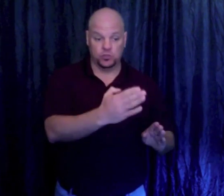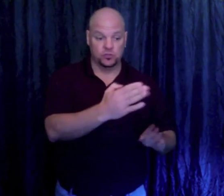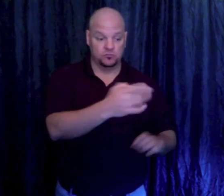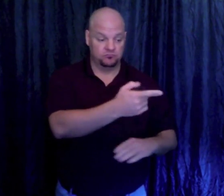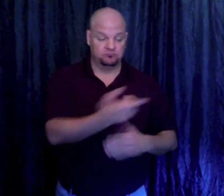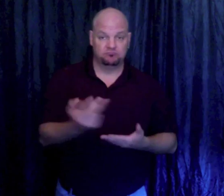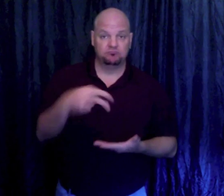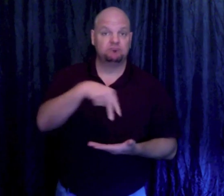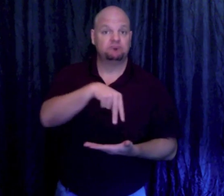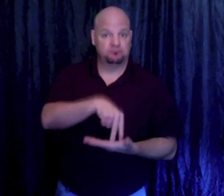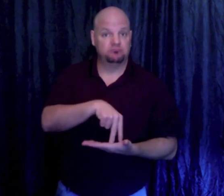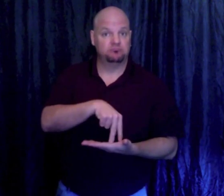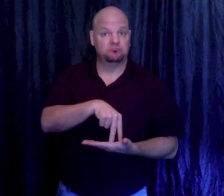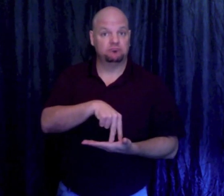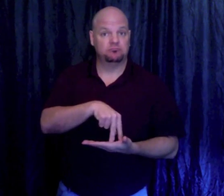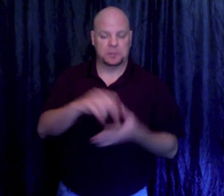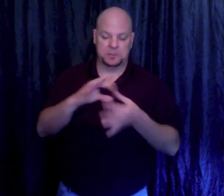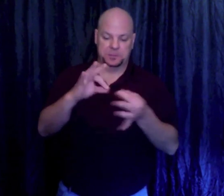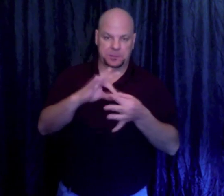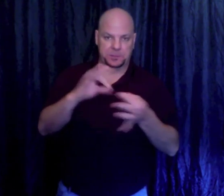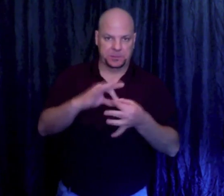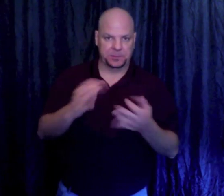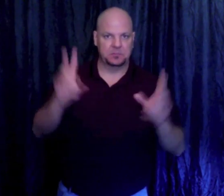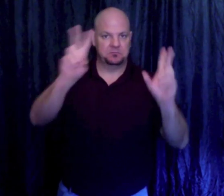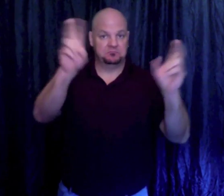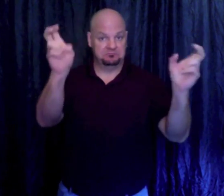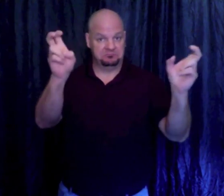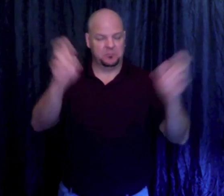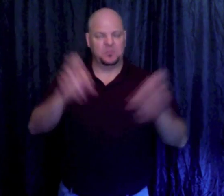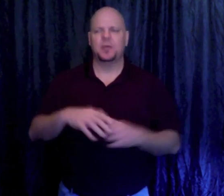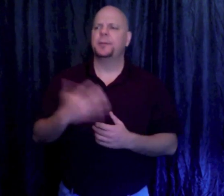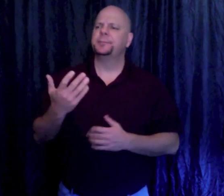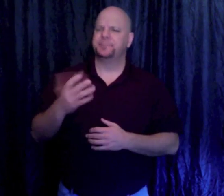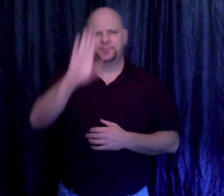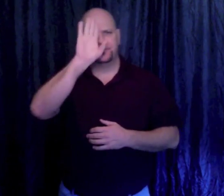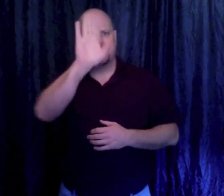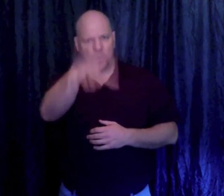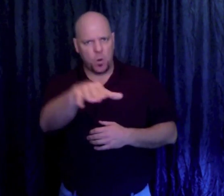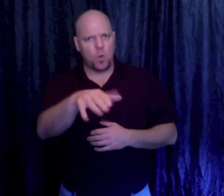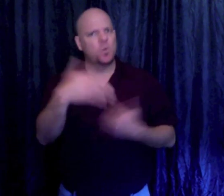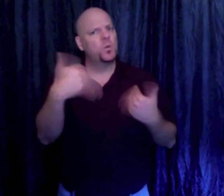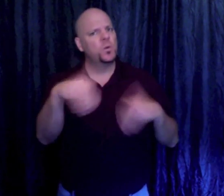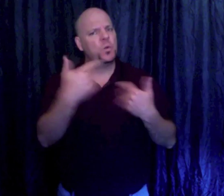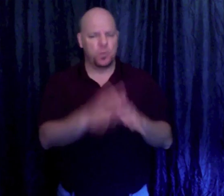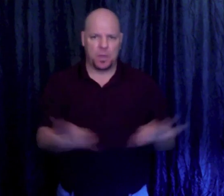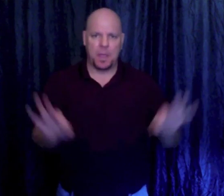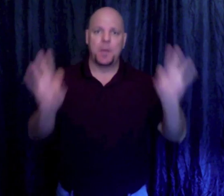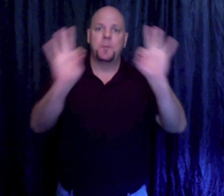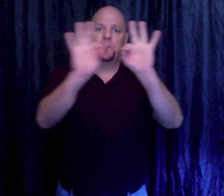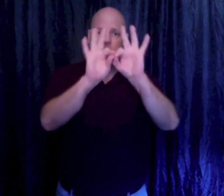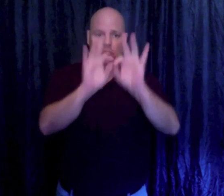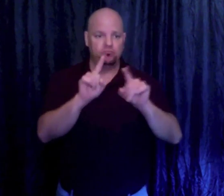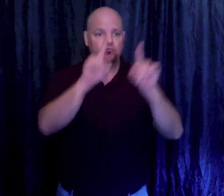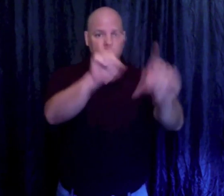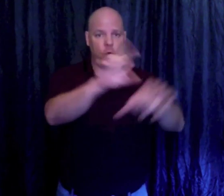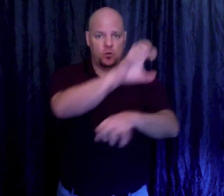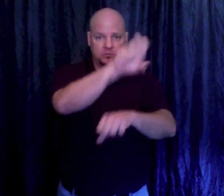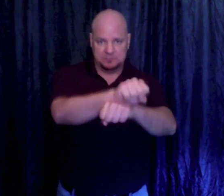our panel said, it's really important that when you're at an assignment, that